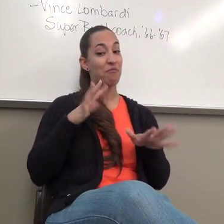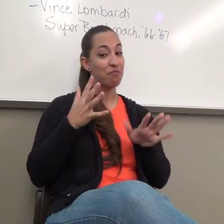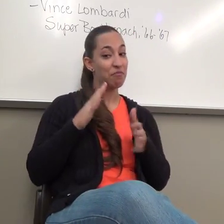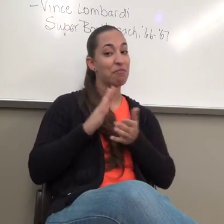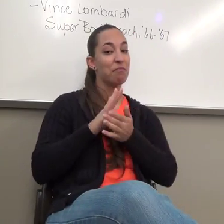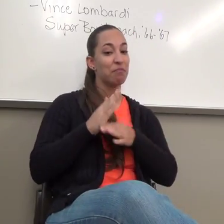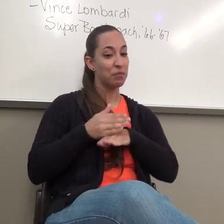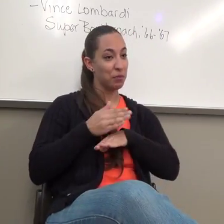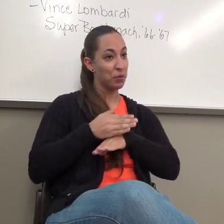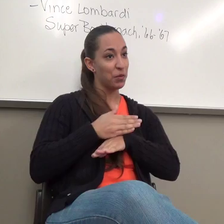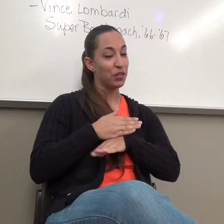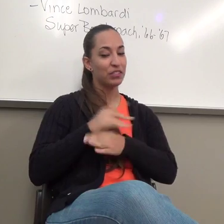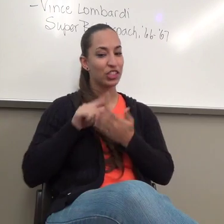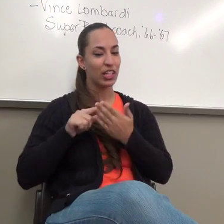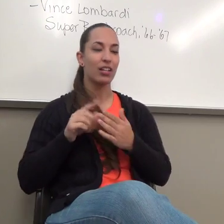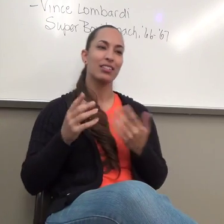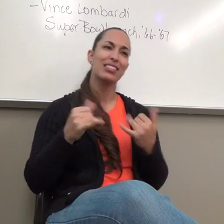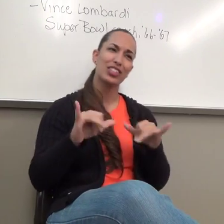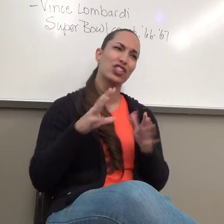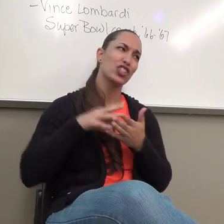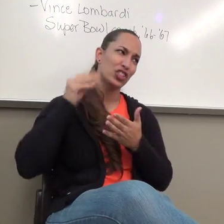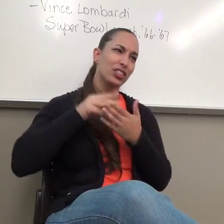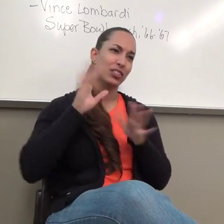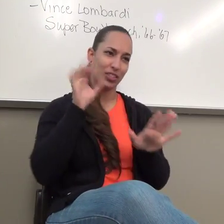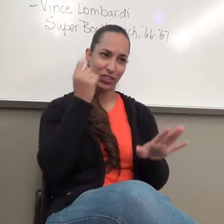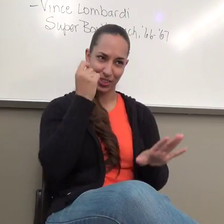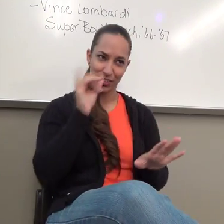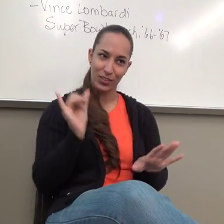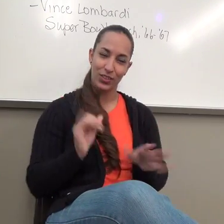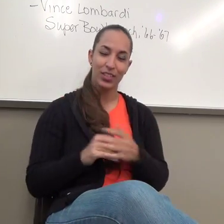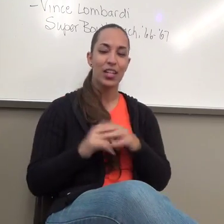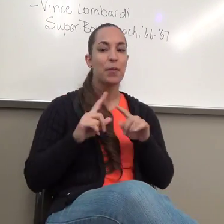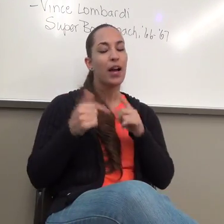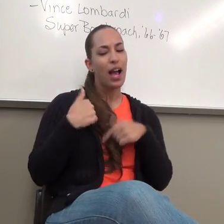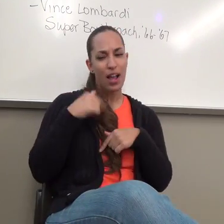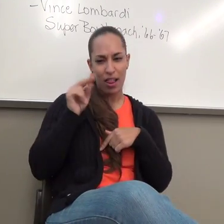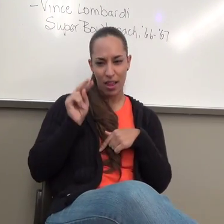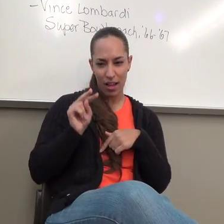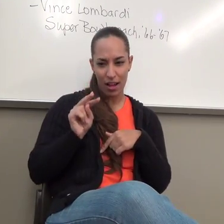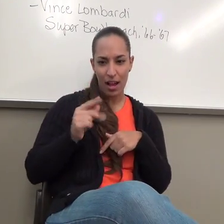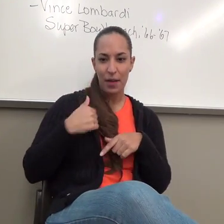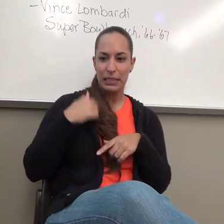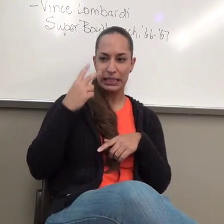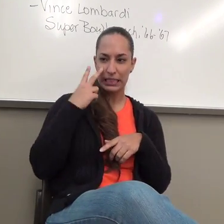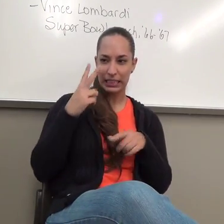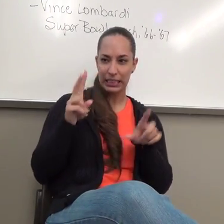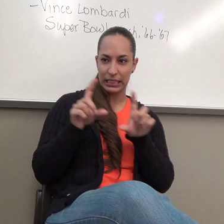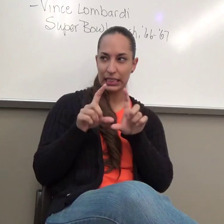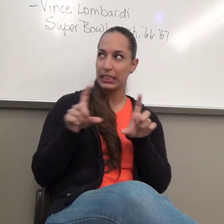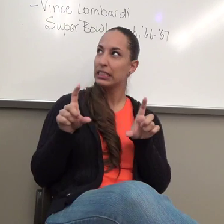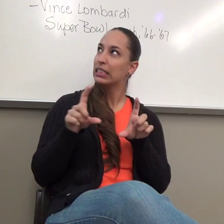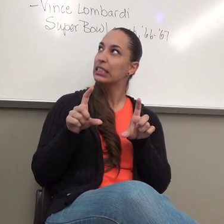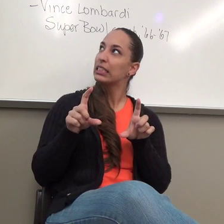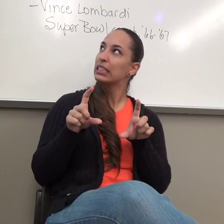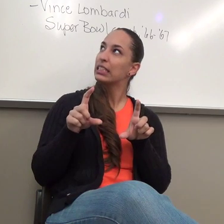although again, this is a learning experience for me too. So when I look and see these things, this is very slow